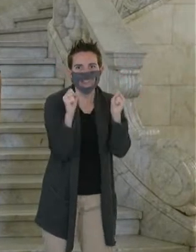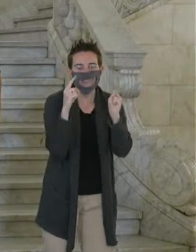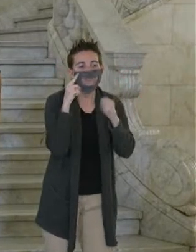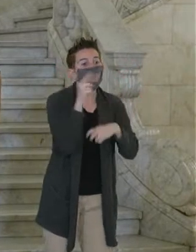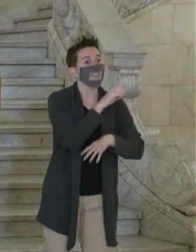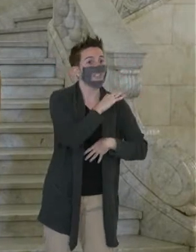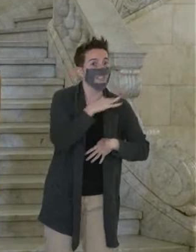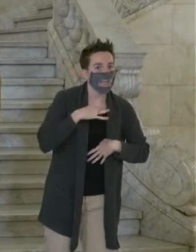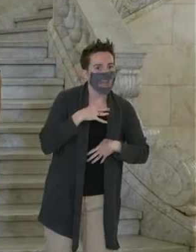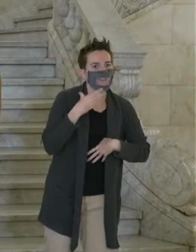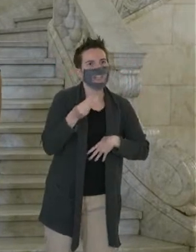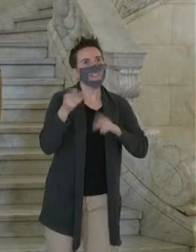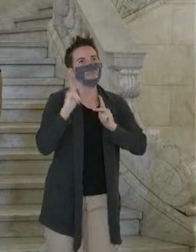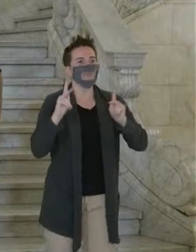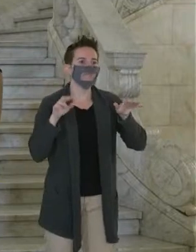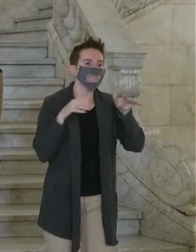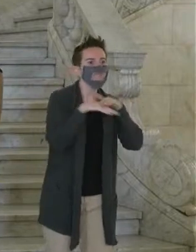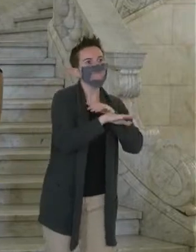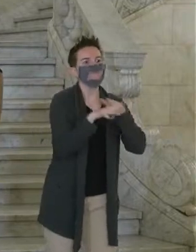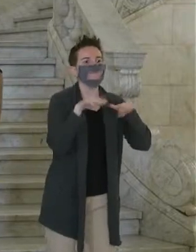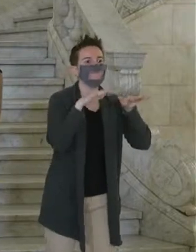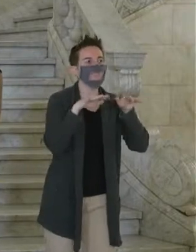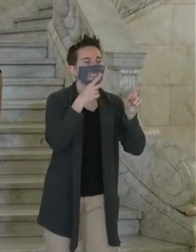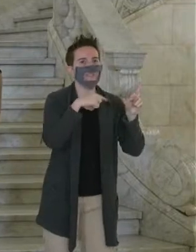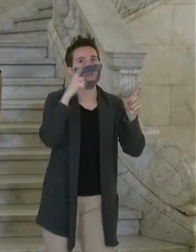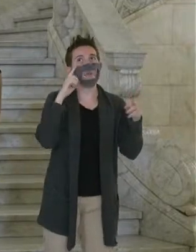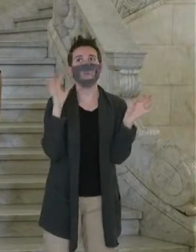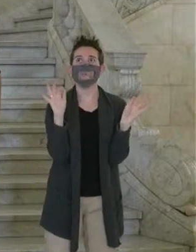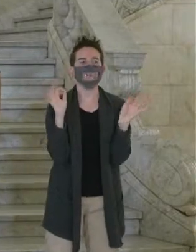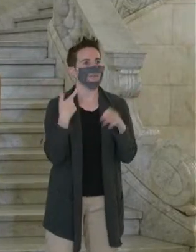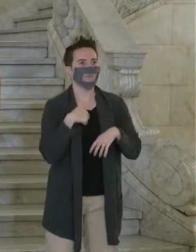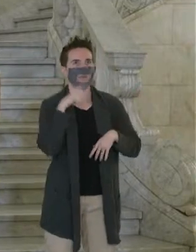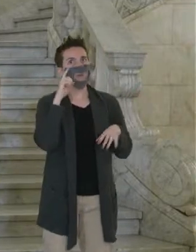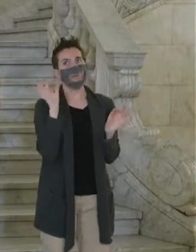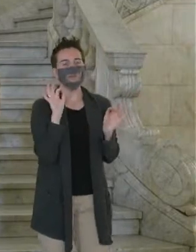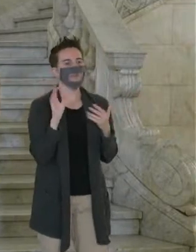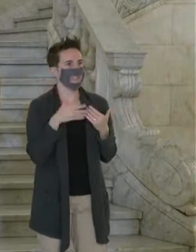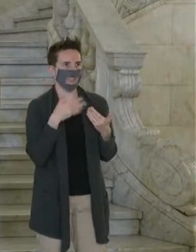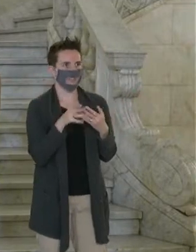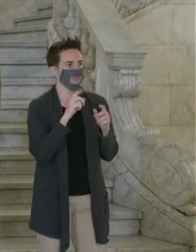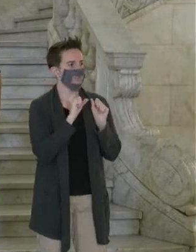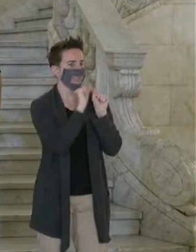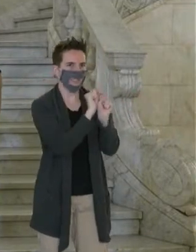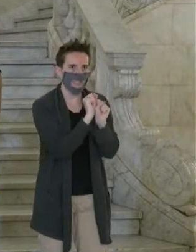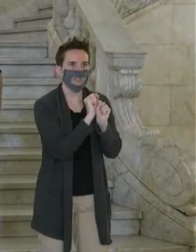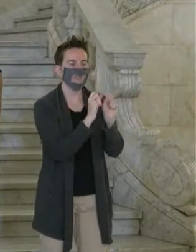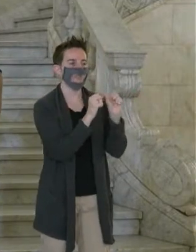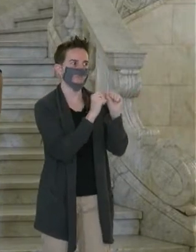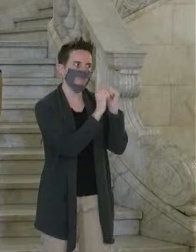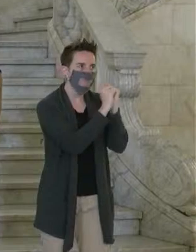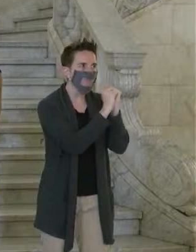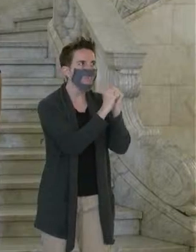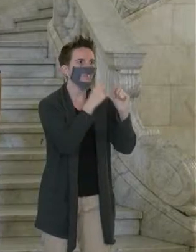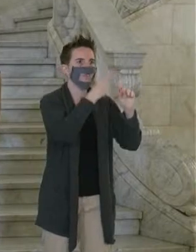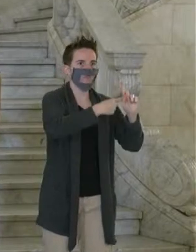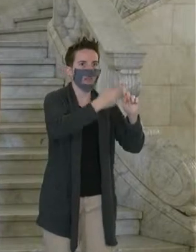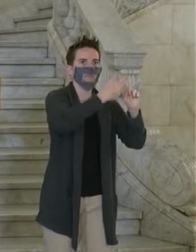staff and their patrons. And so they don't take this lightly, we don't take this lightly, so we'll continue to work closely with them over the upcoming weeks and